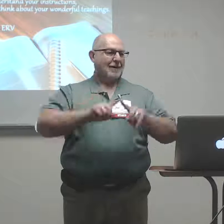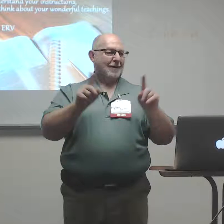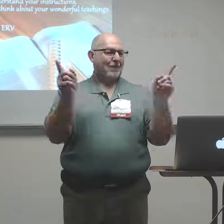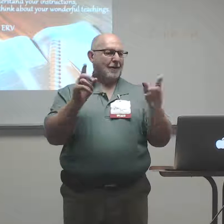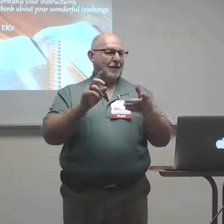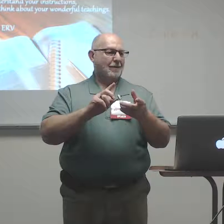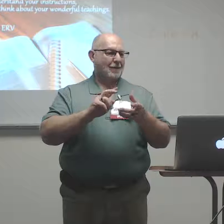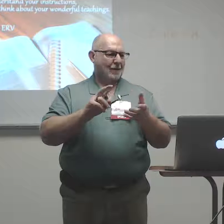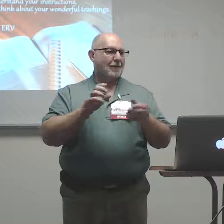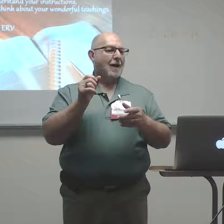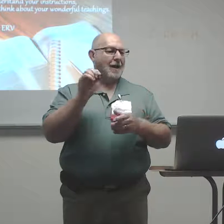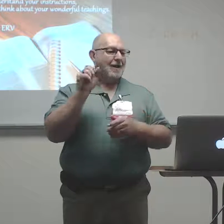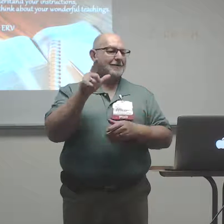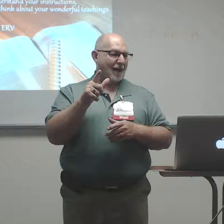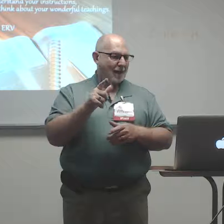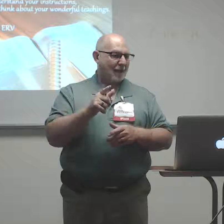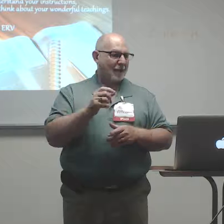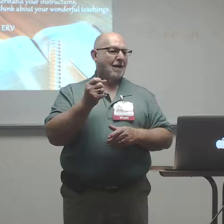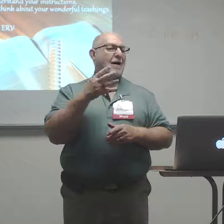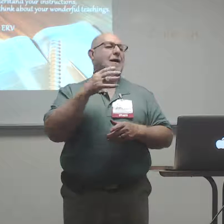had 12 people come up and repent.